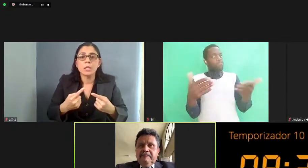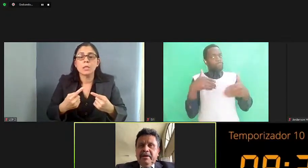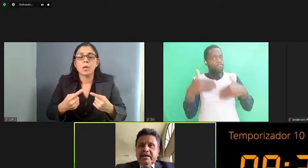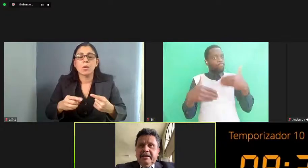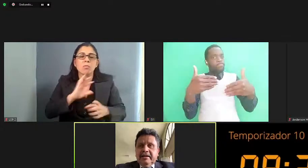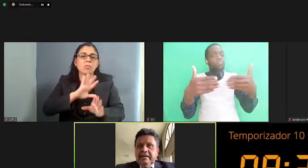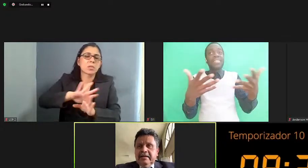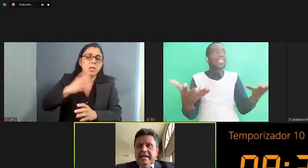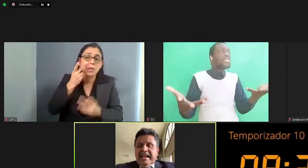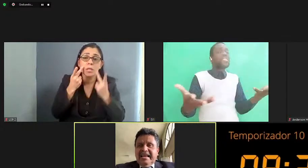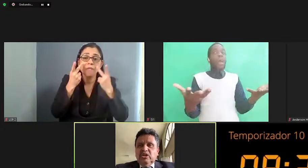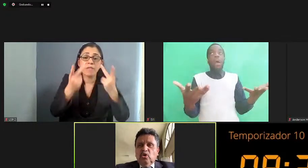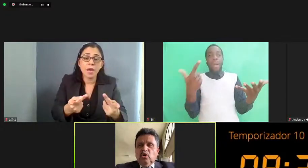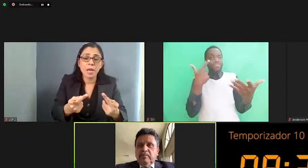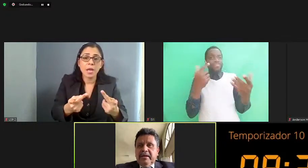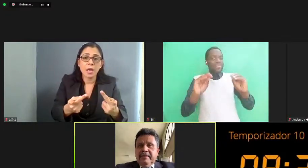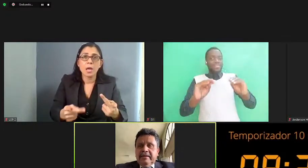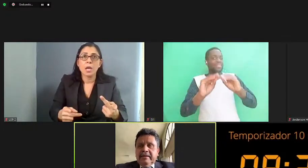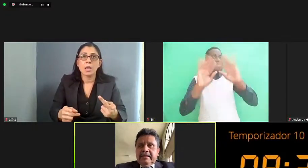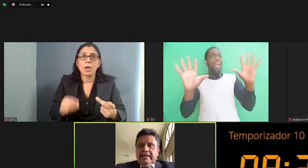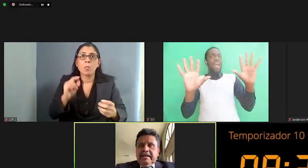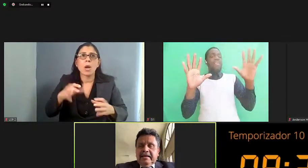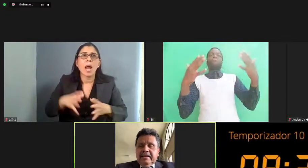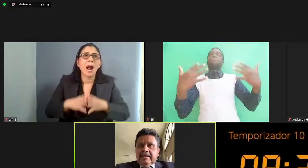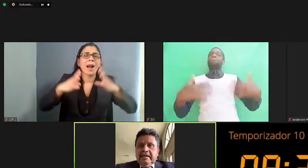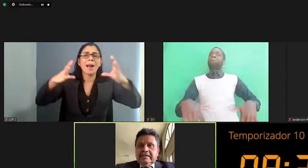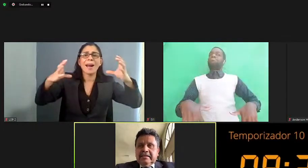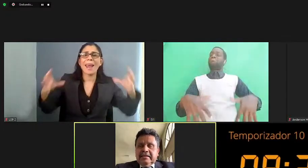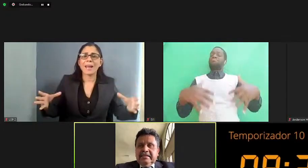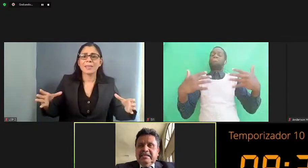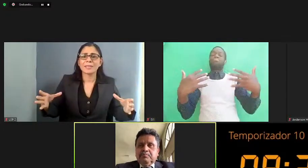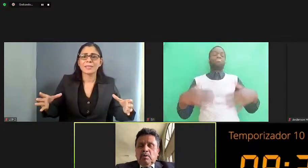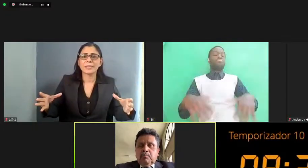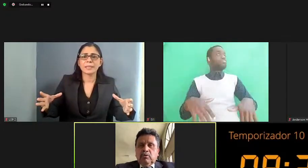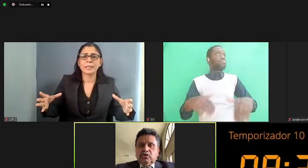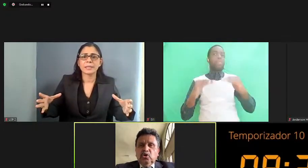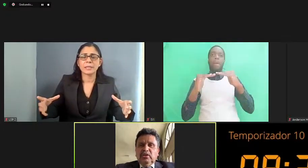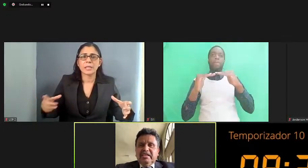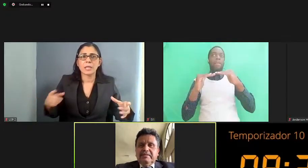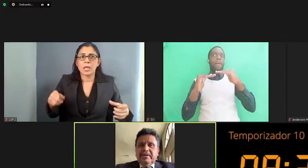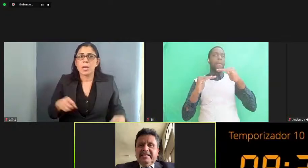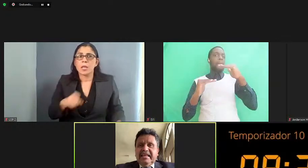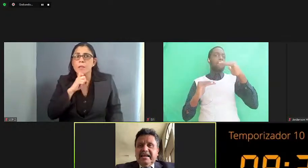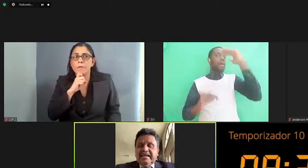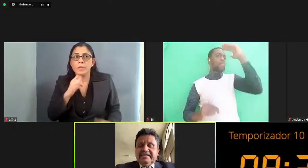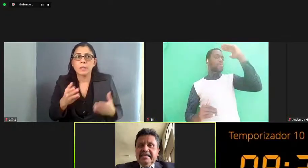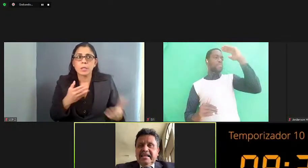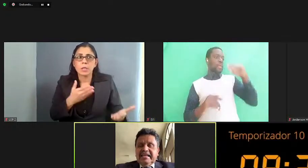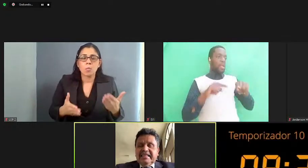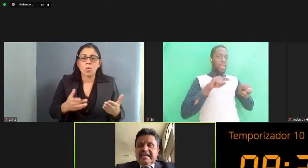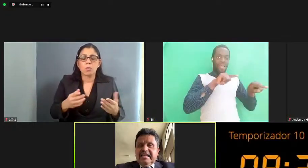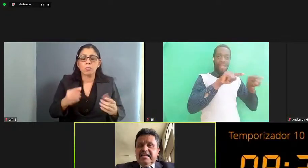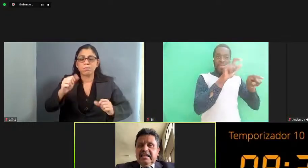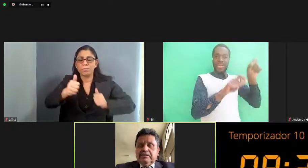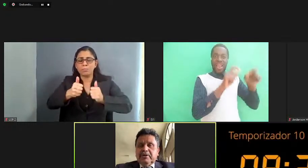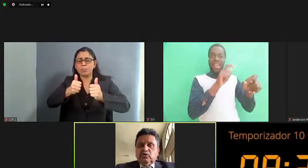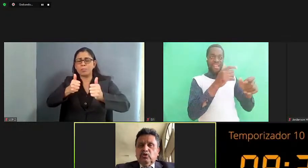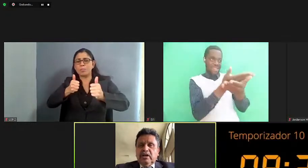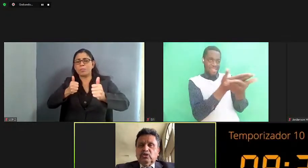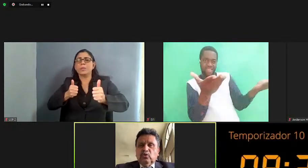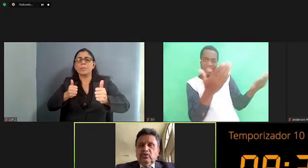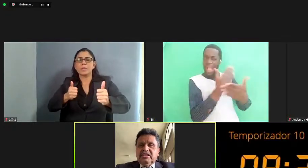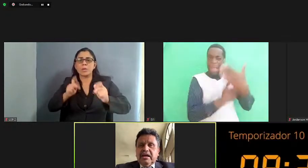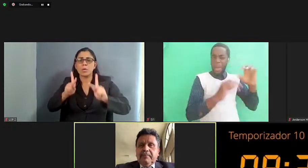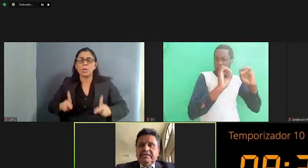it is determined or we can actually see the huge disadvantages